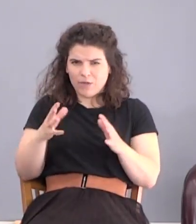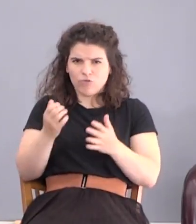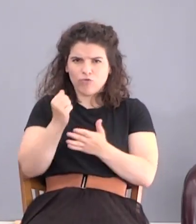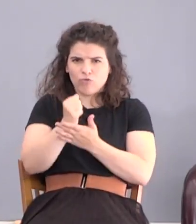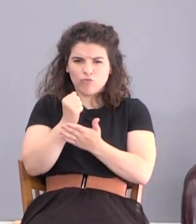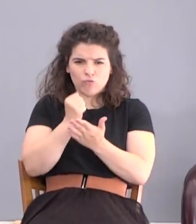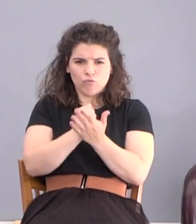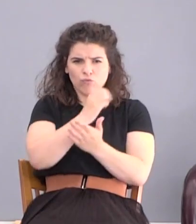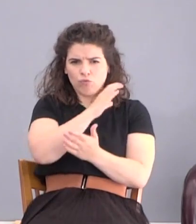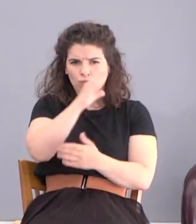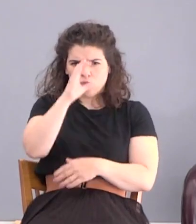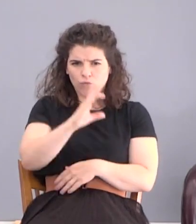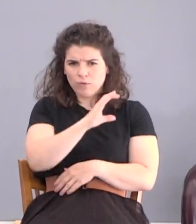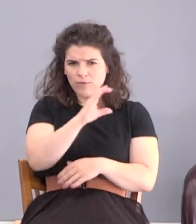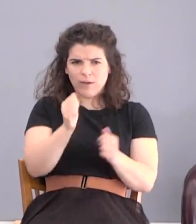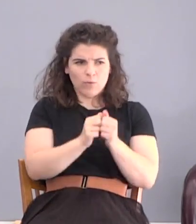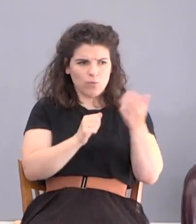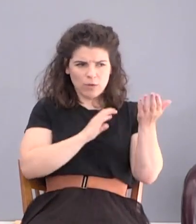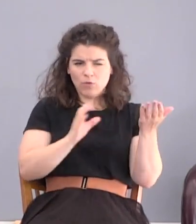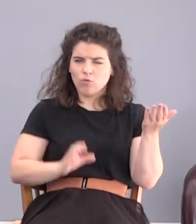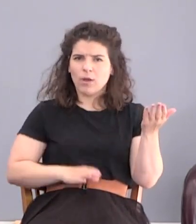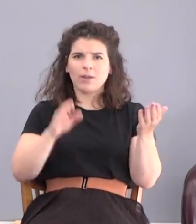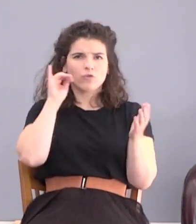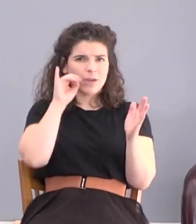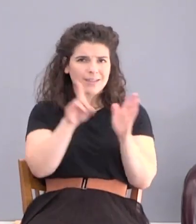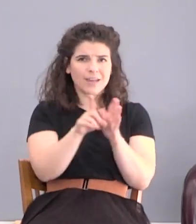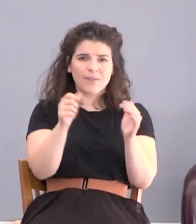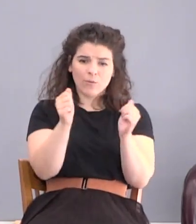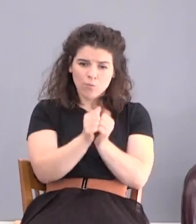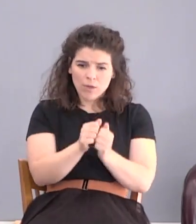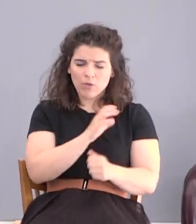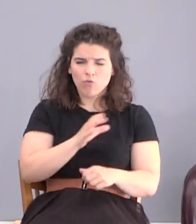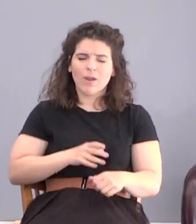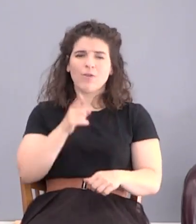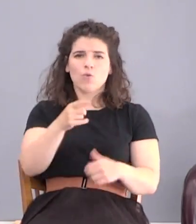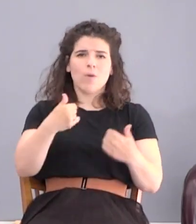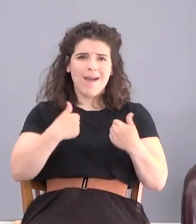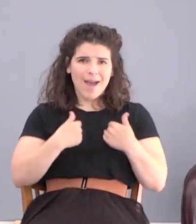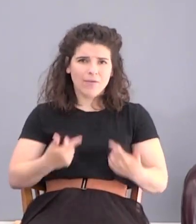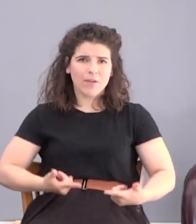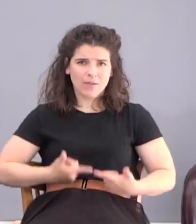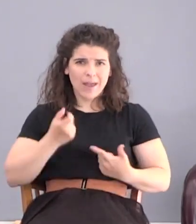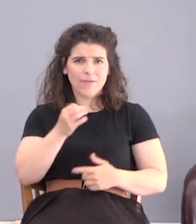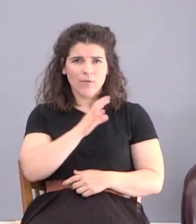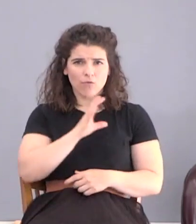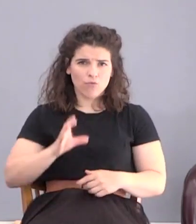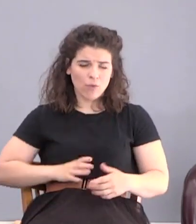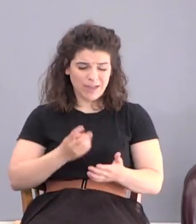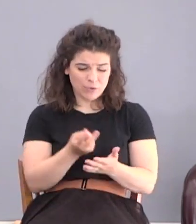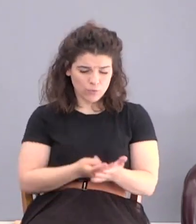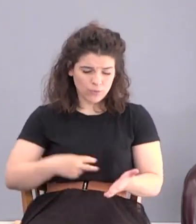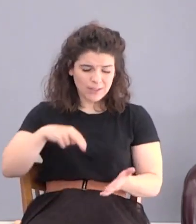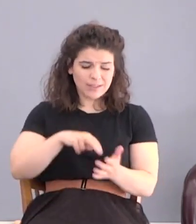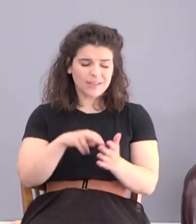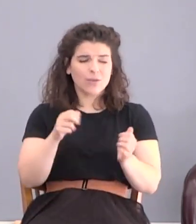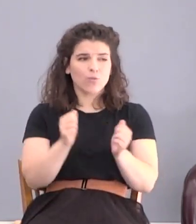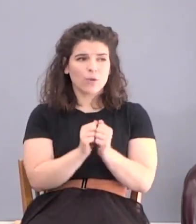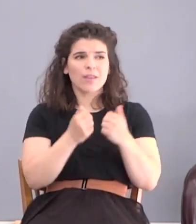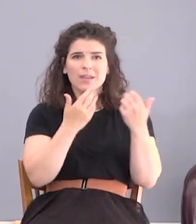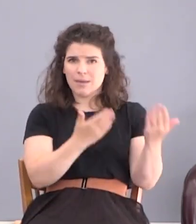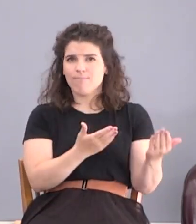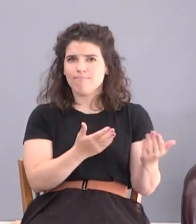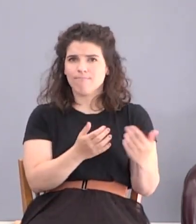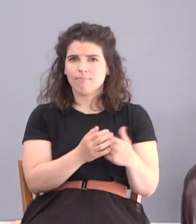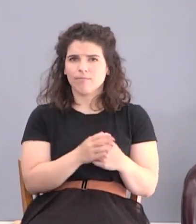Christ. So you have the life of Christ. You are risen with him. And so that